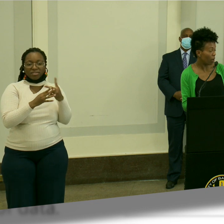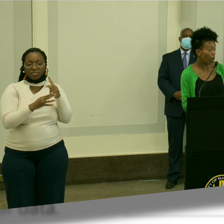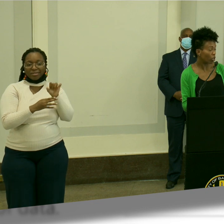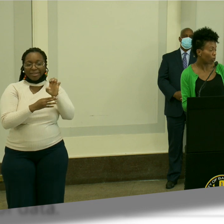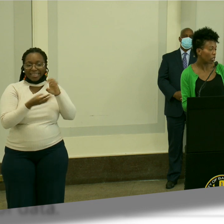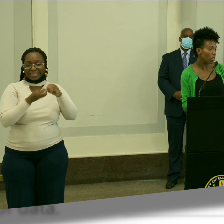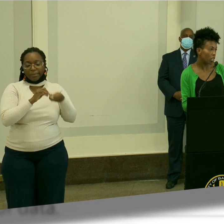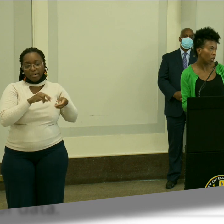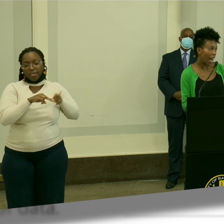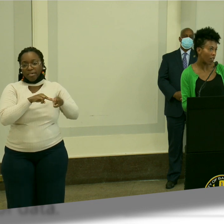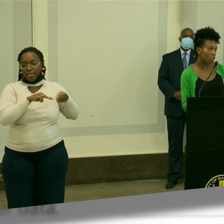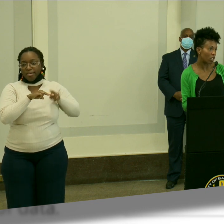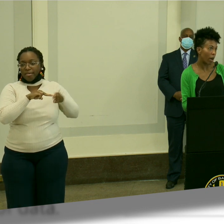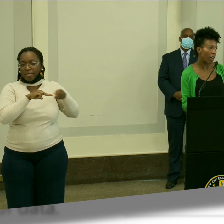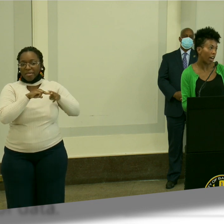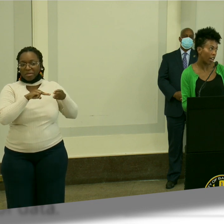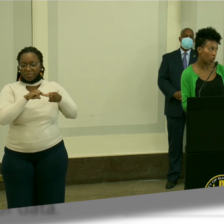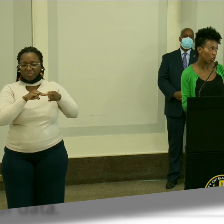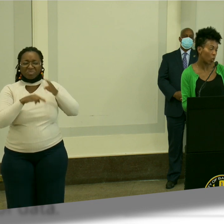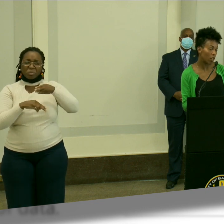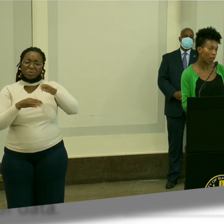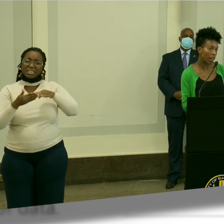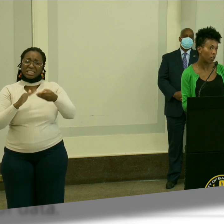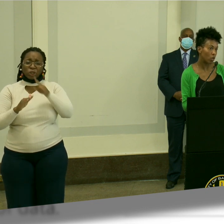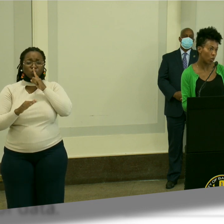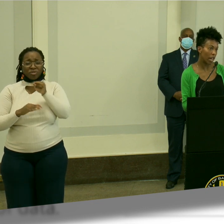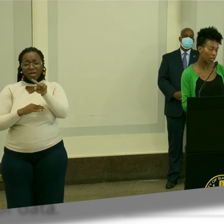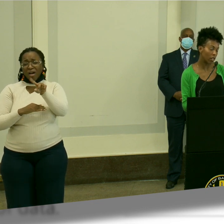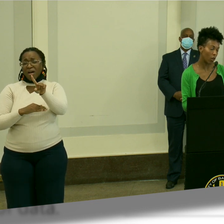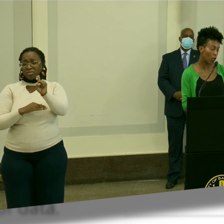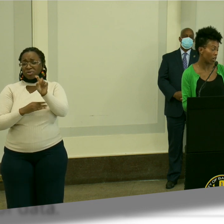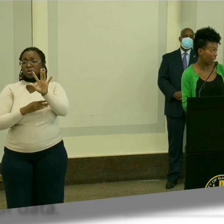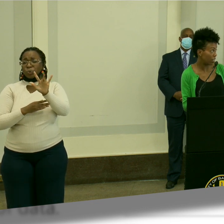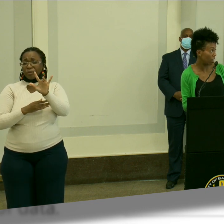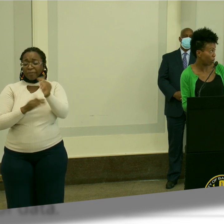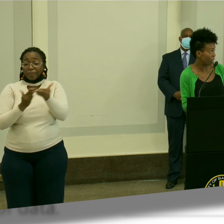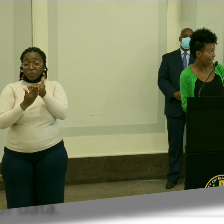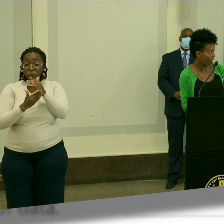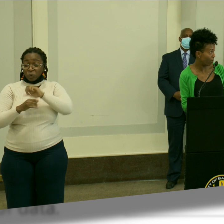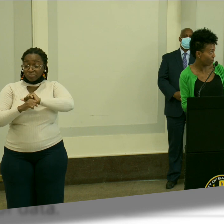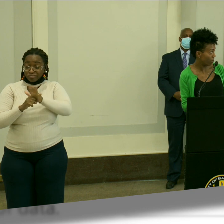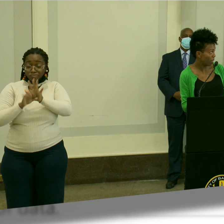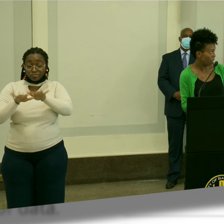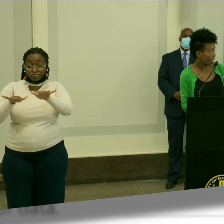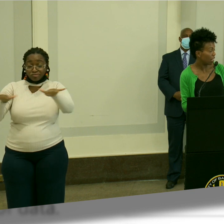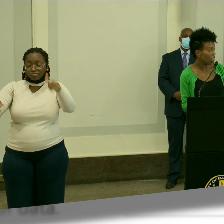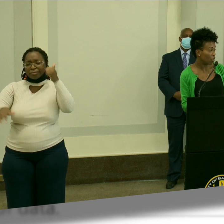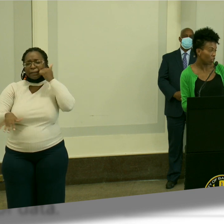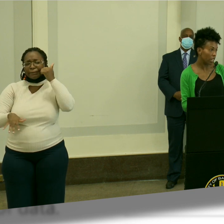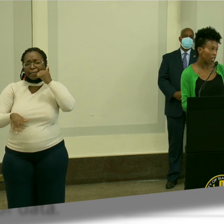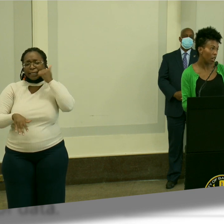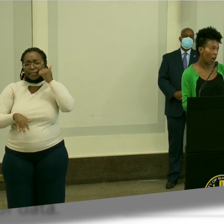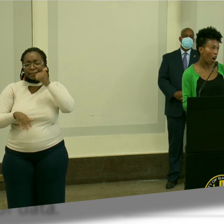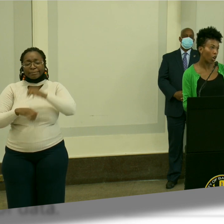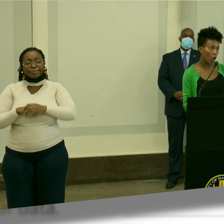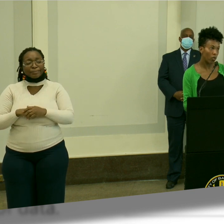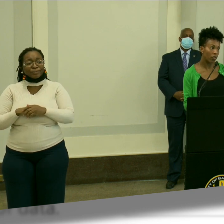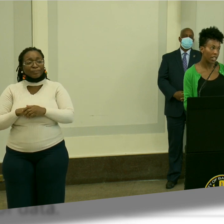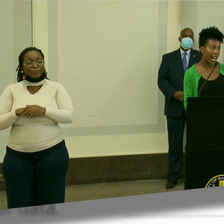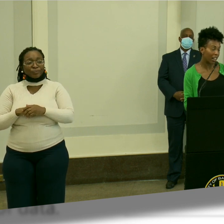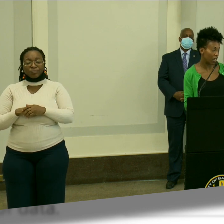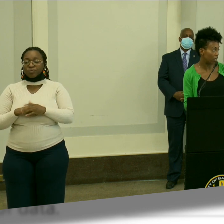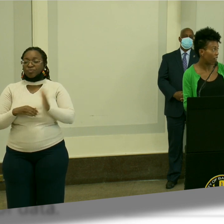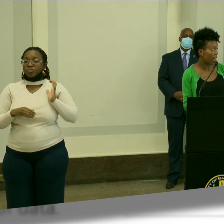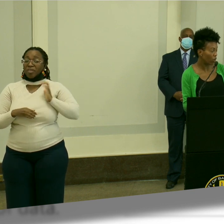cases. Baltimore City still averages about 125 new cases of COVID-19 per day. Additionally, our